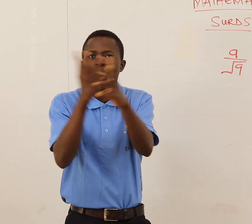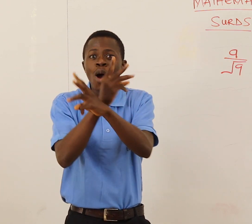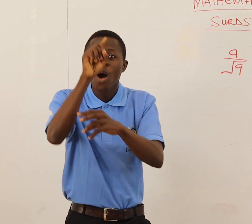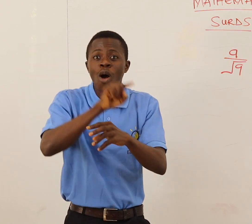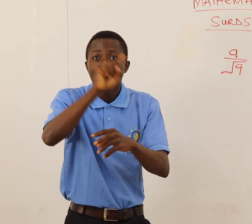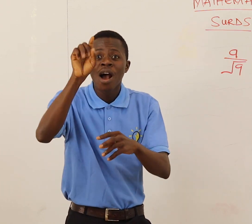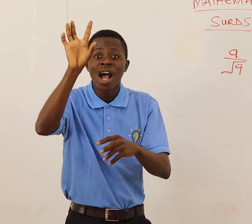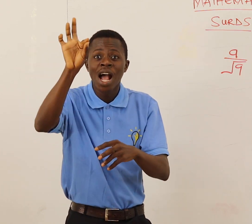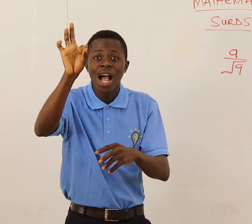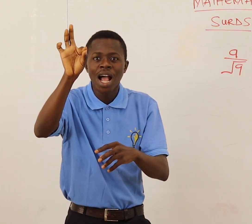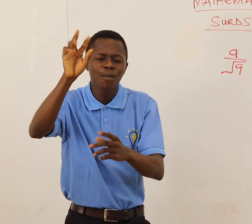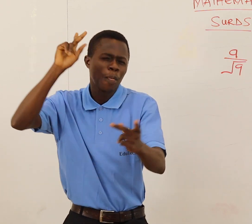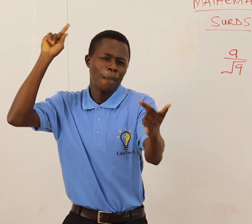Would you add? No.